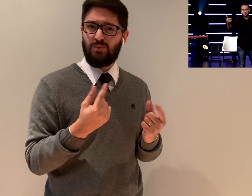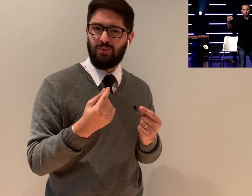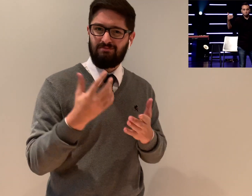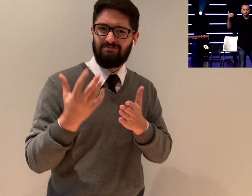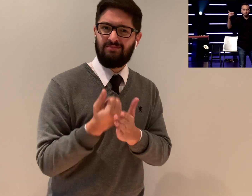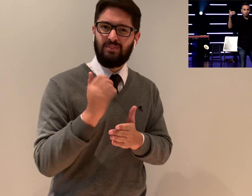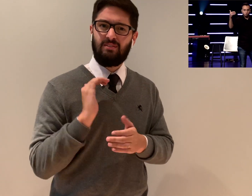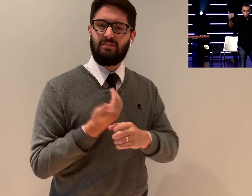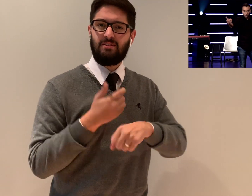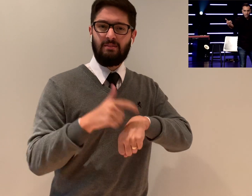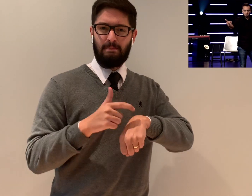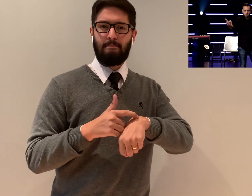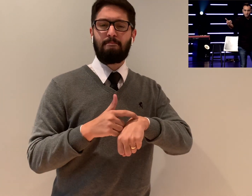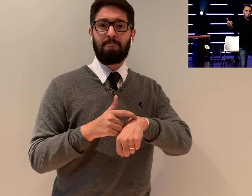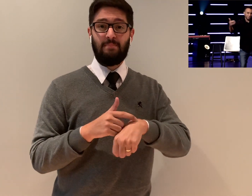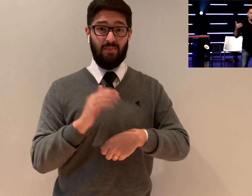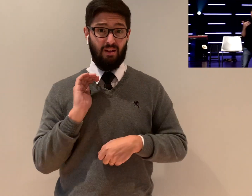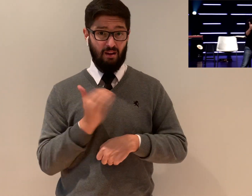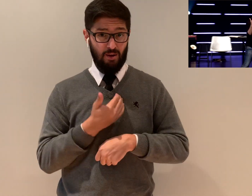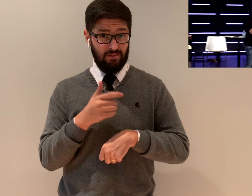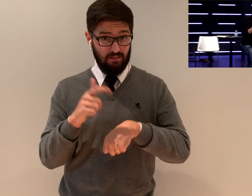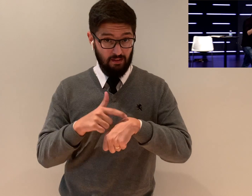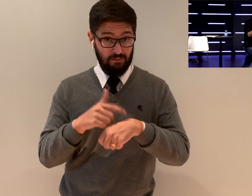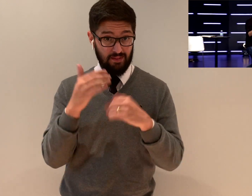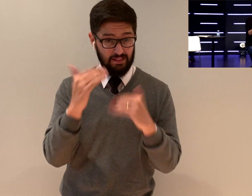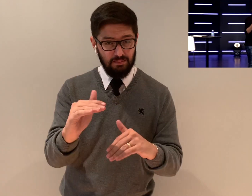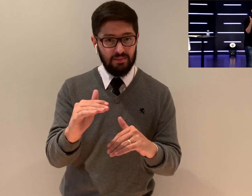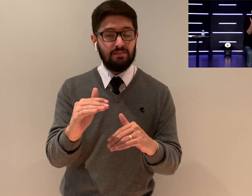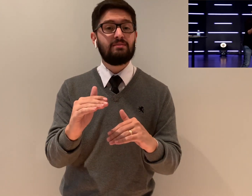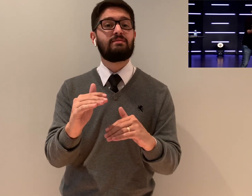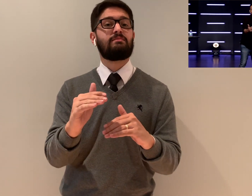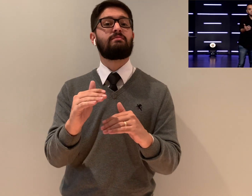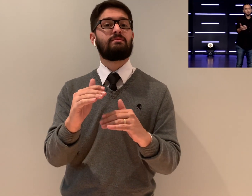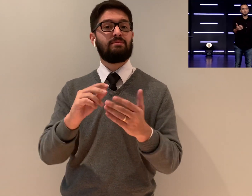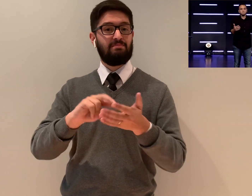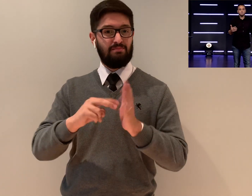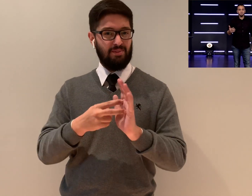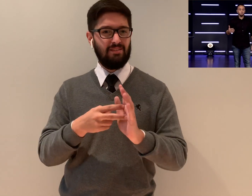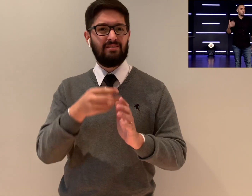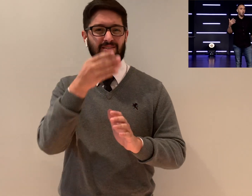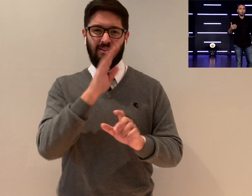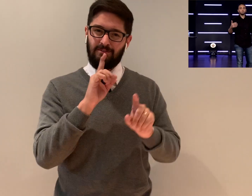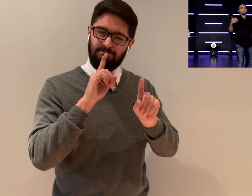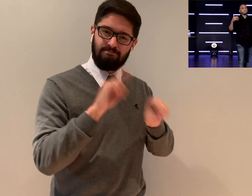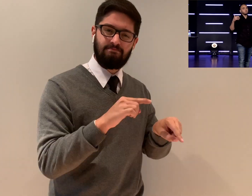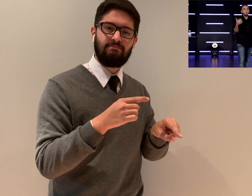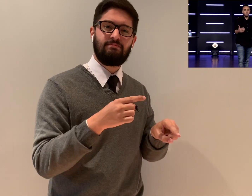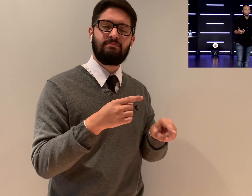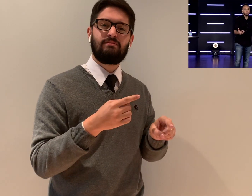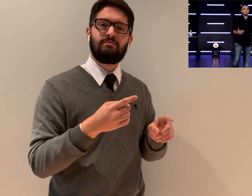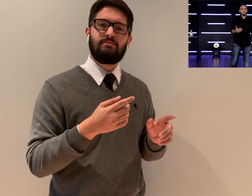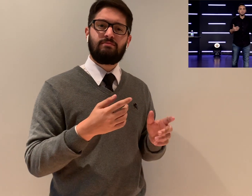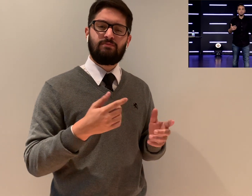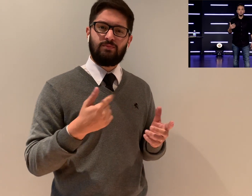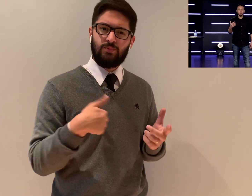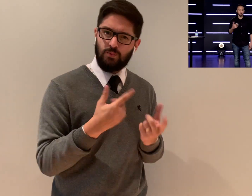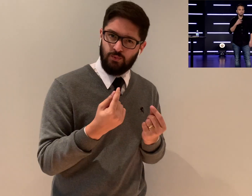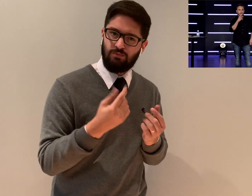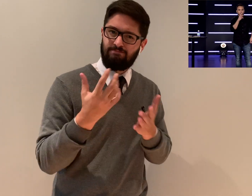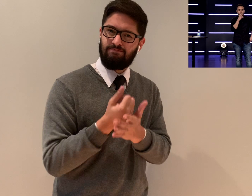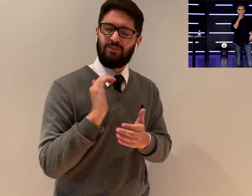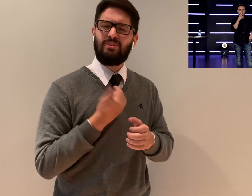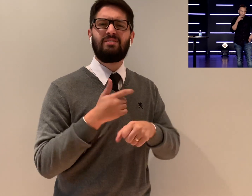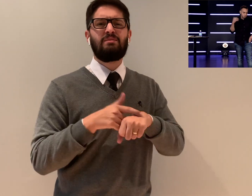most of our time. Because our time is limited, we're called to make the most of